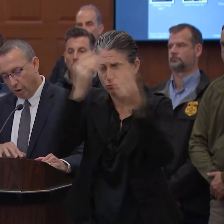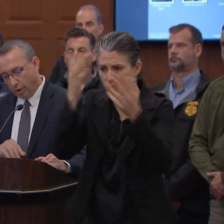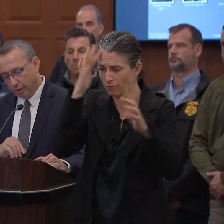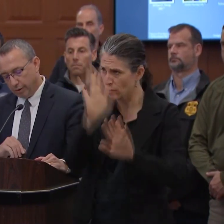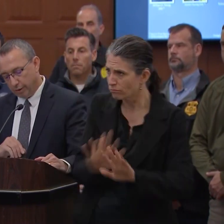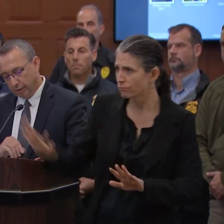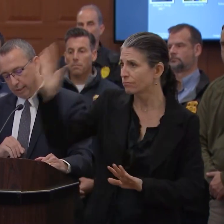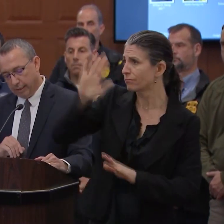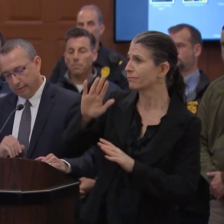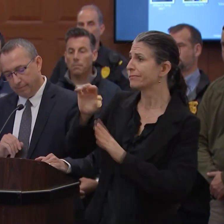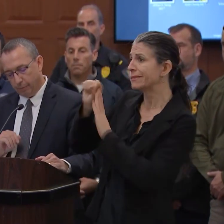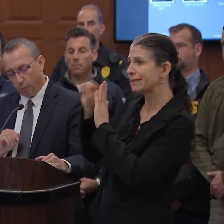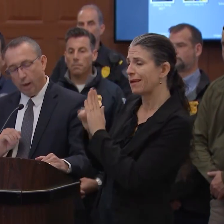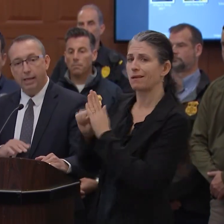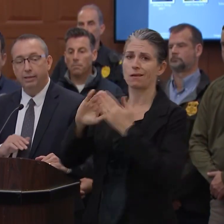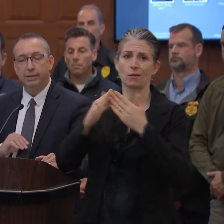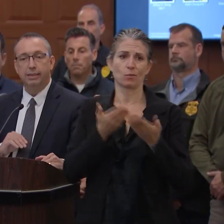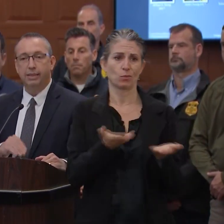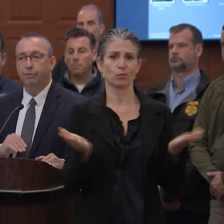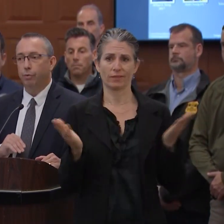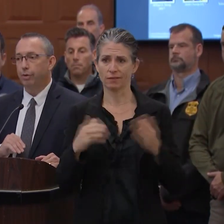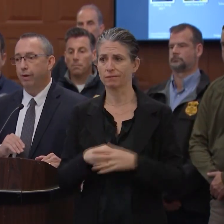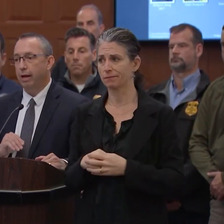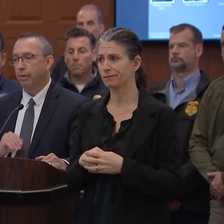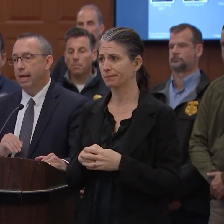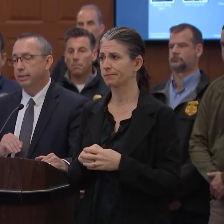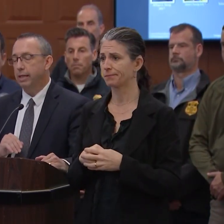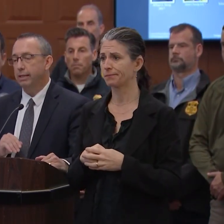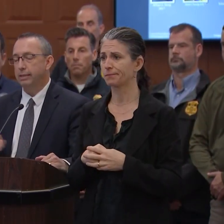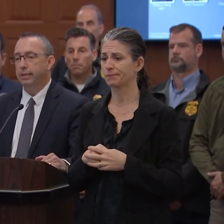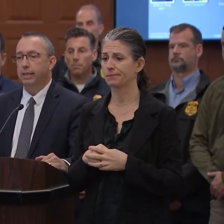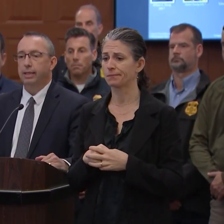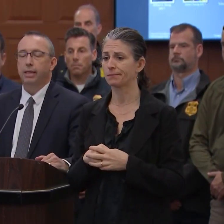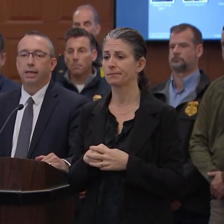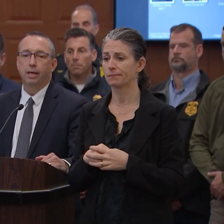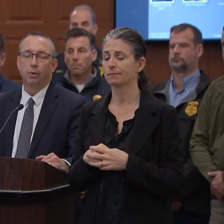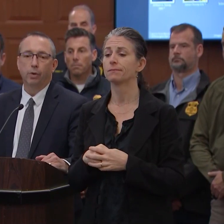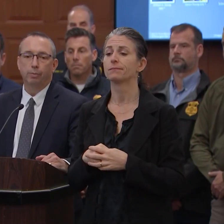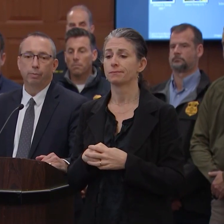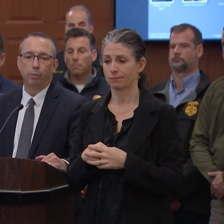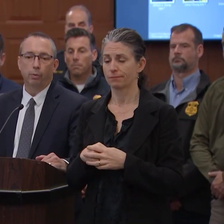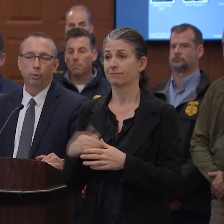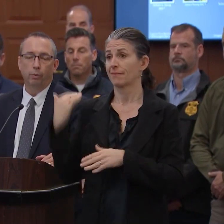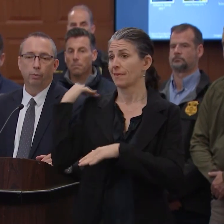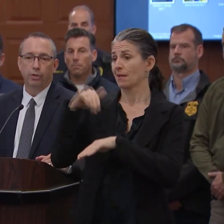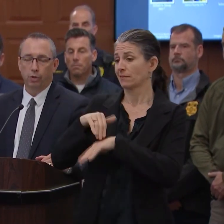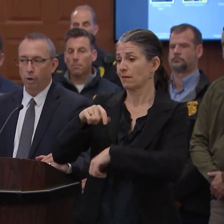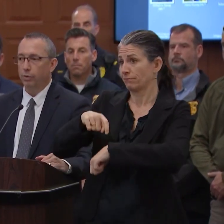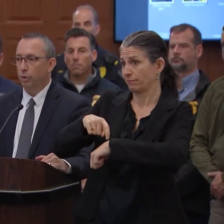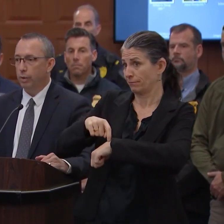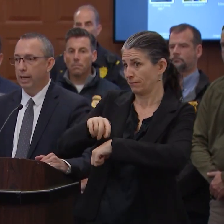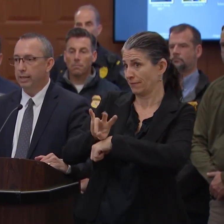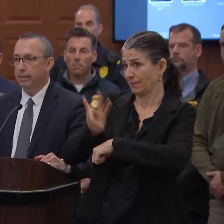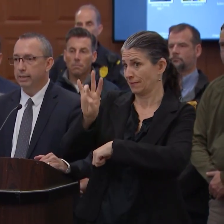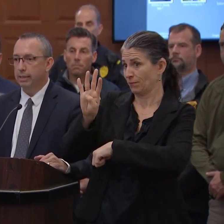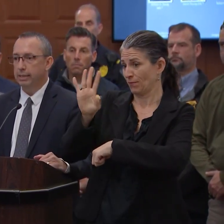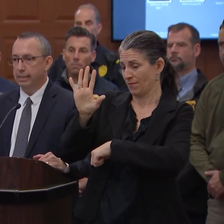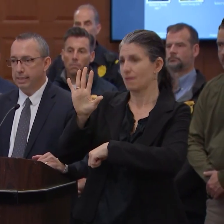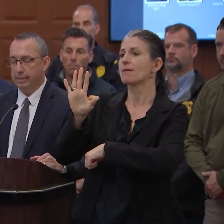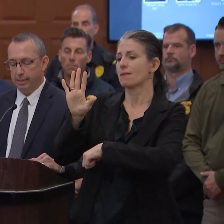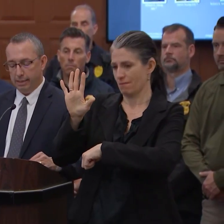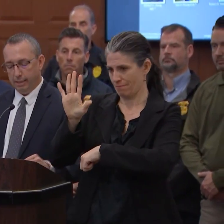want to start right at 7:45 last night when Mr. Card was